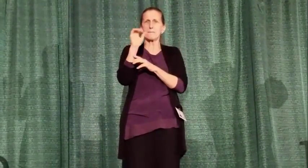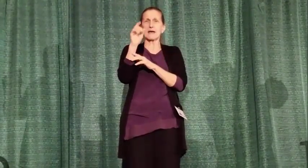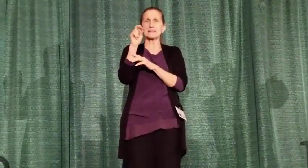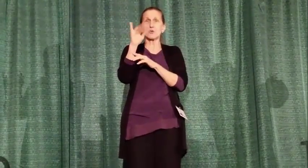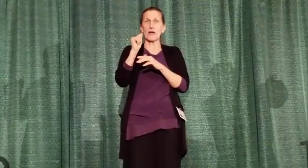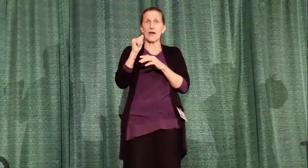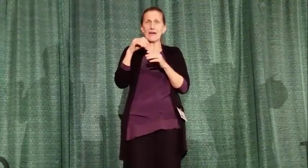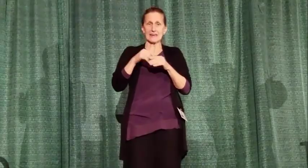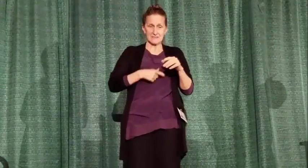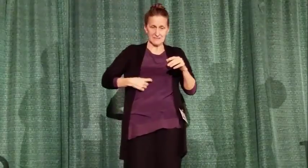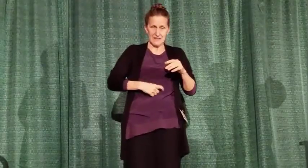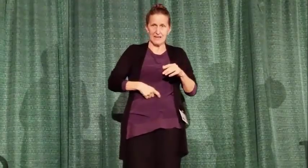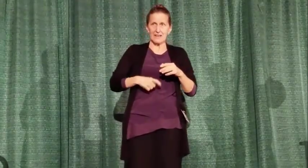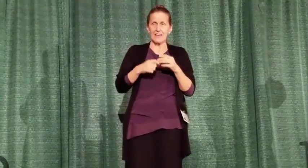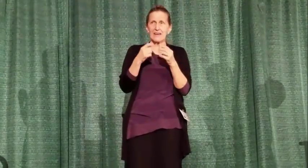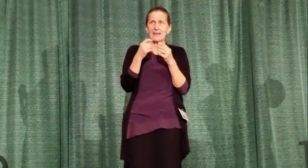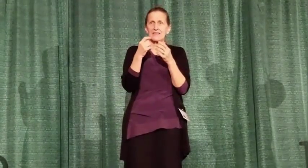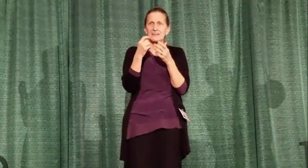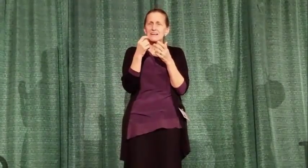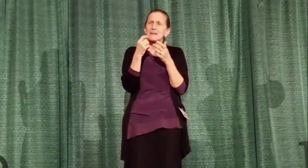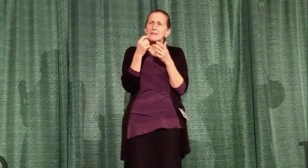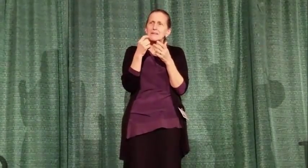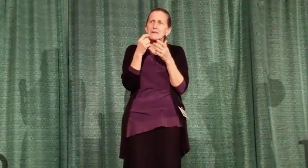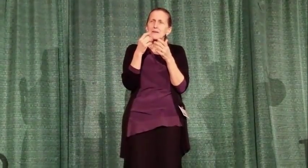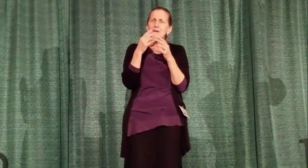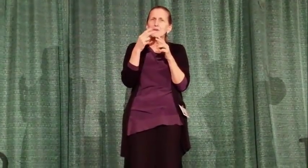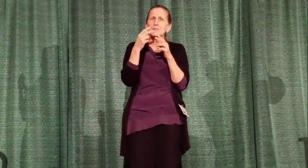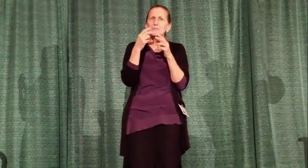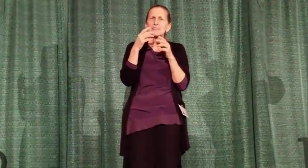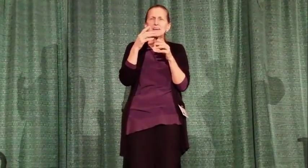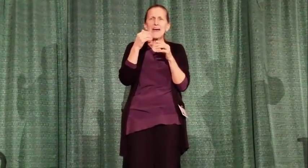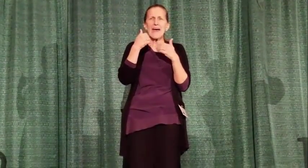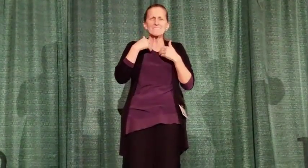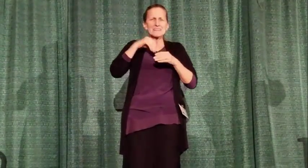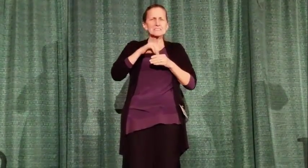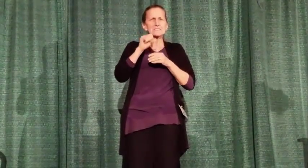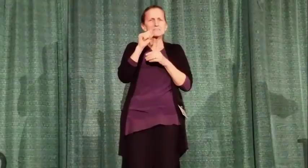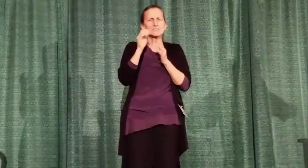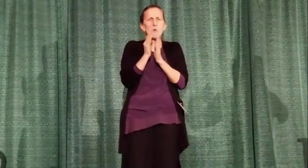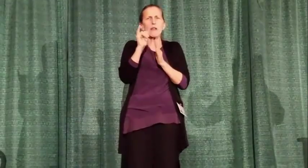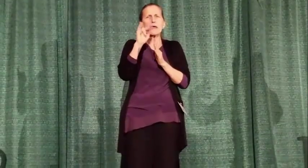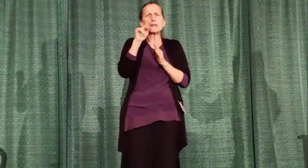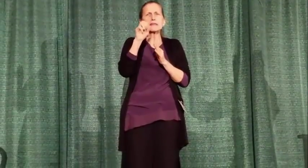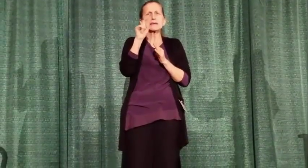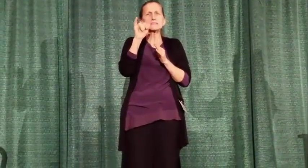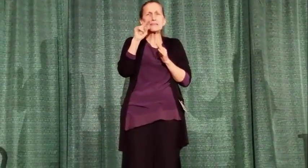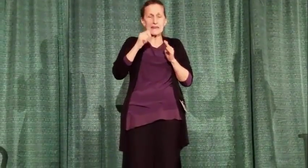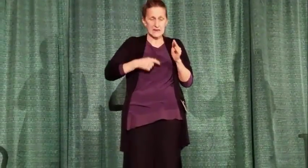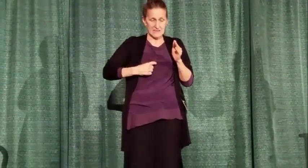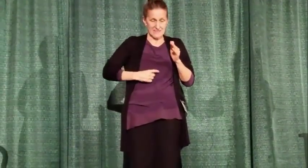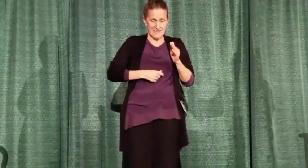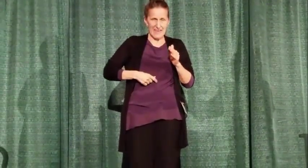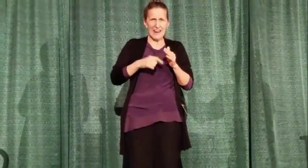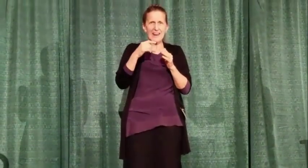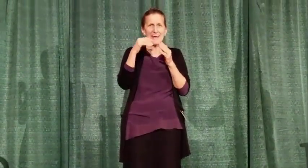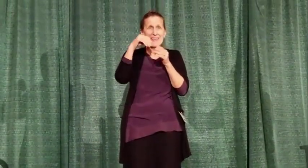the thicken the adherent biofilm on the villi that line the small intestines. Your small intestines have these